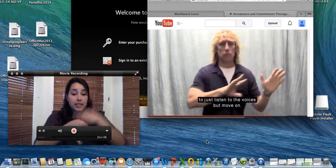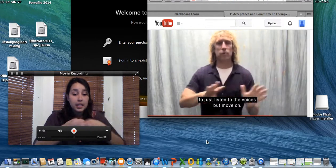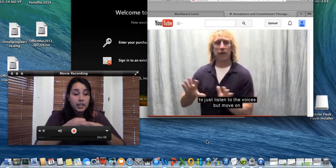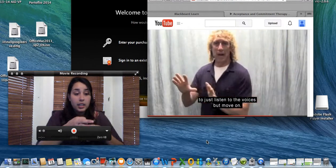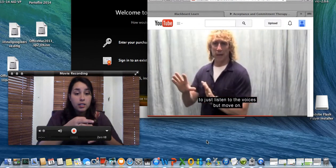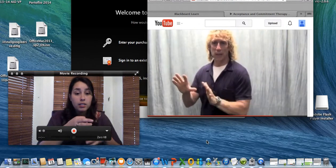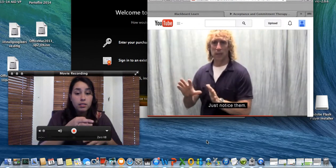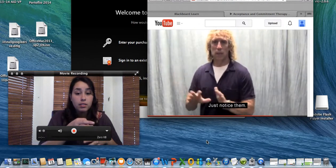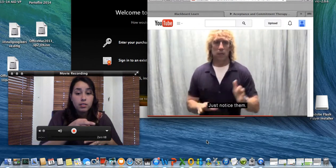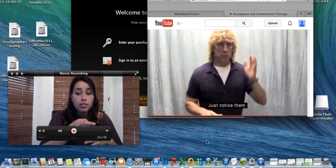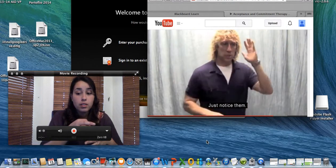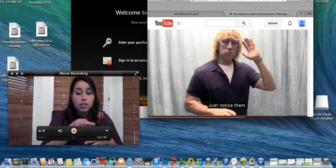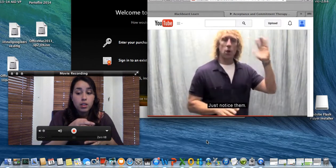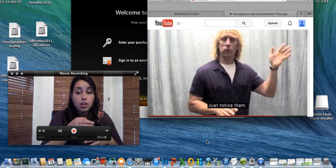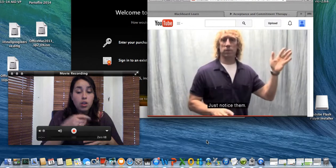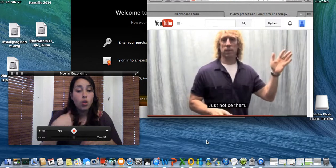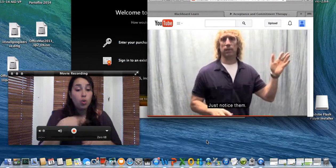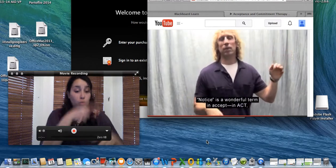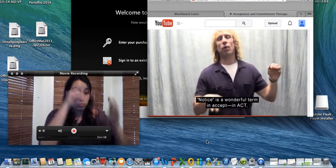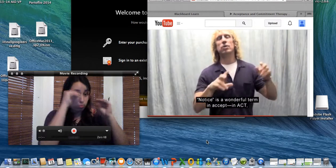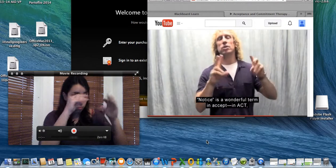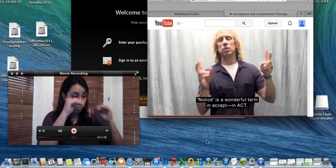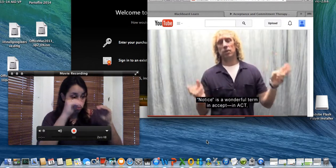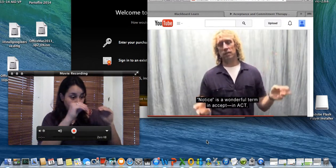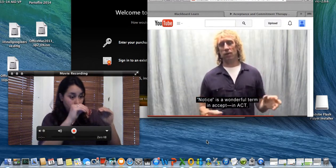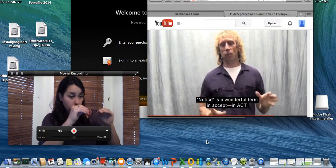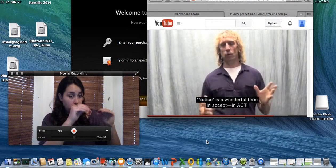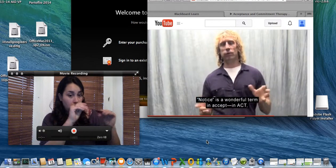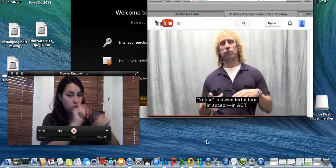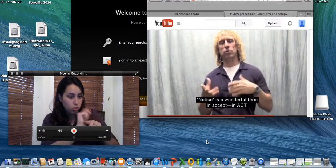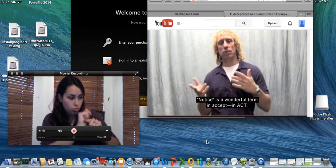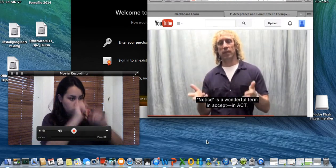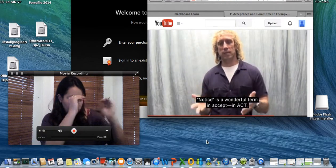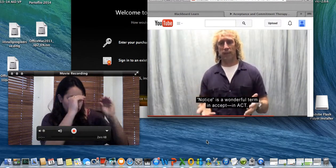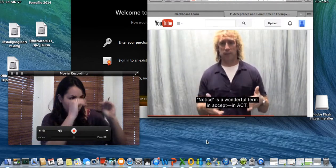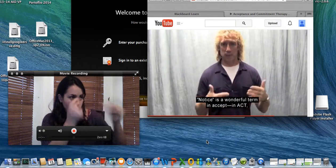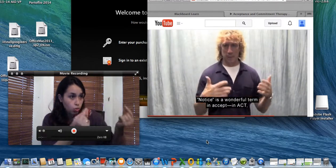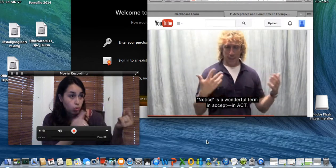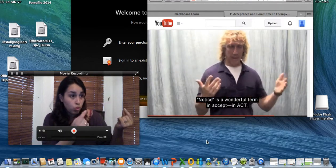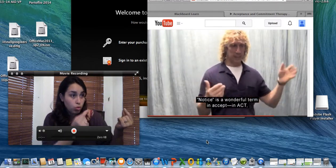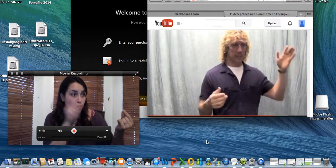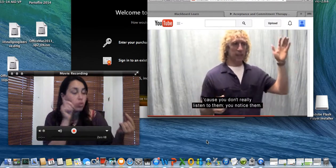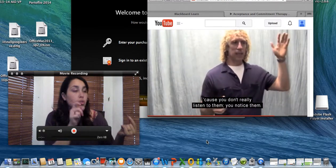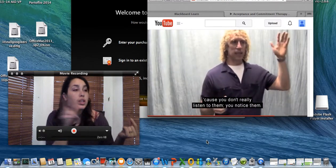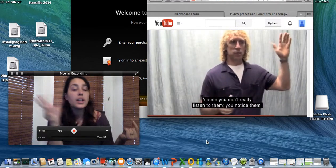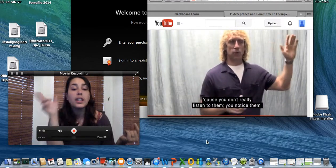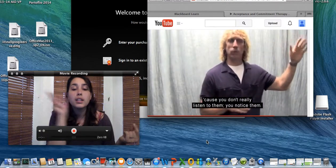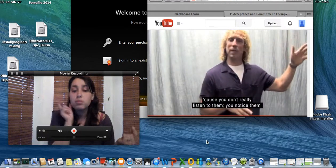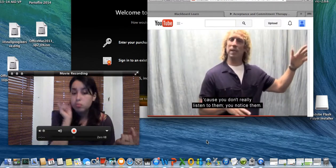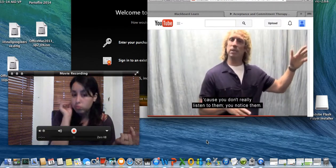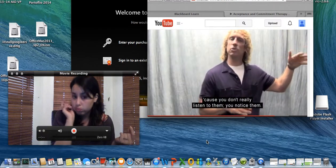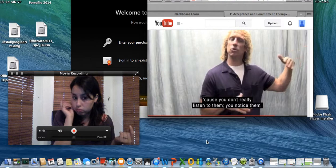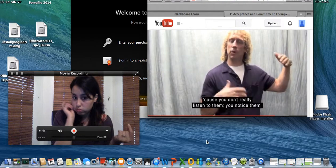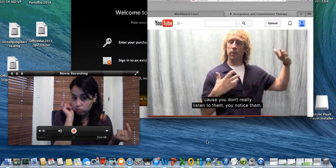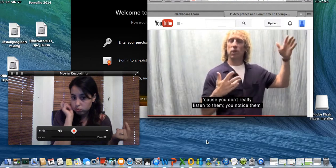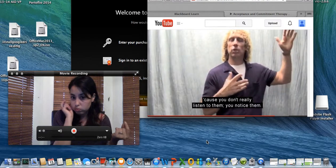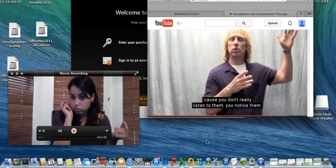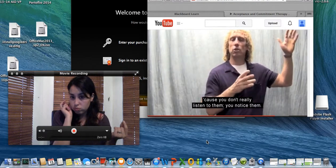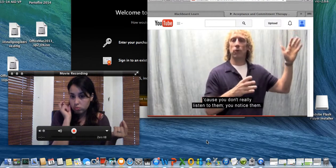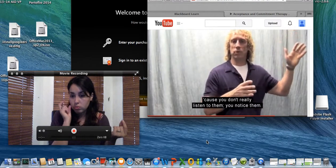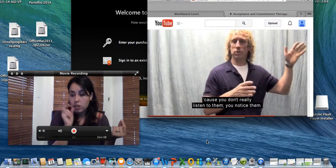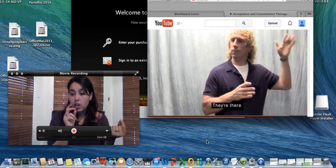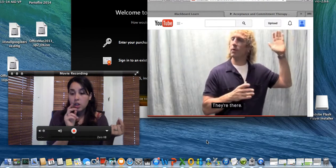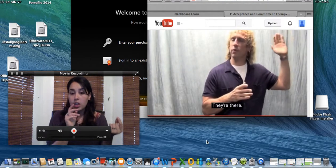but move on, just notice them. Notice is a wonderful term in accepted in ACT. Is you don't really listen to them,